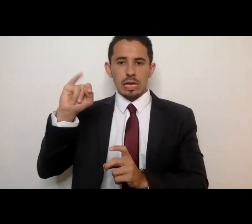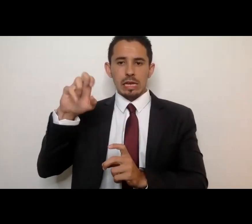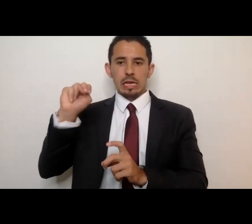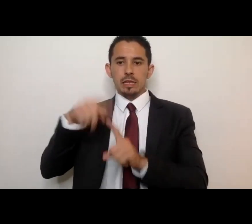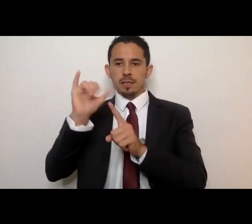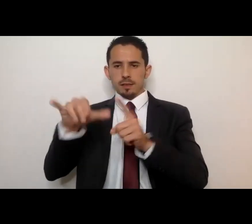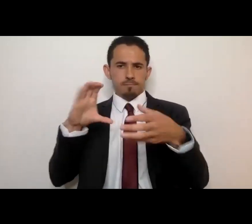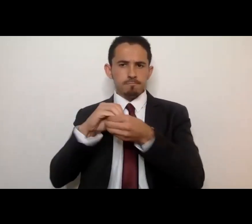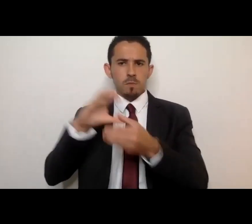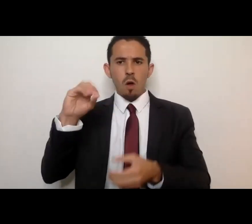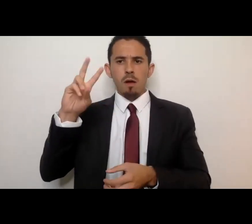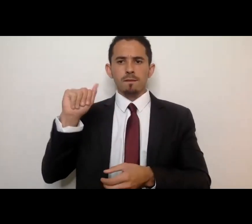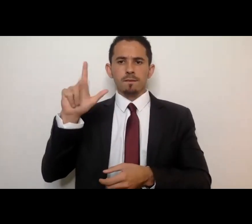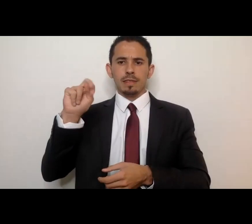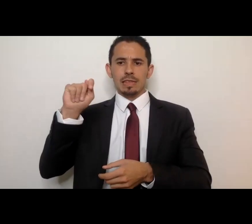Biotin